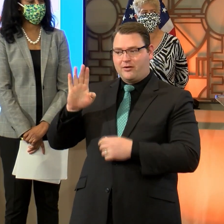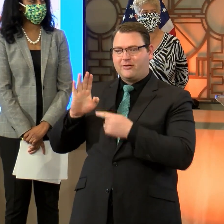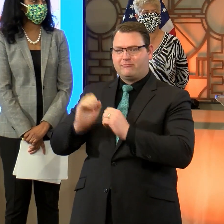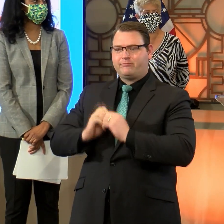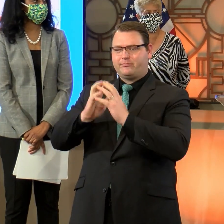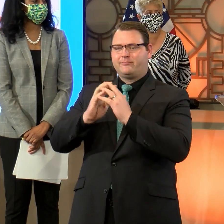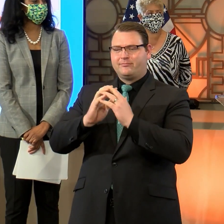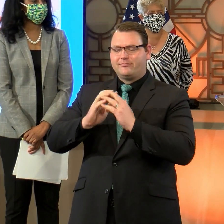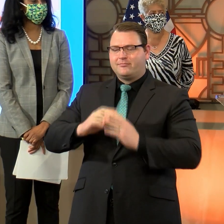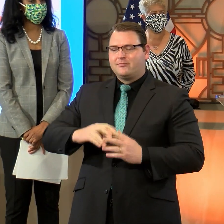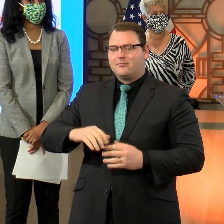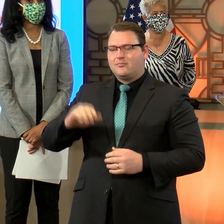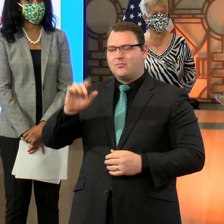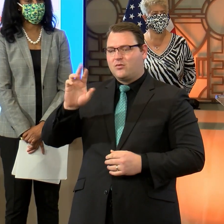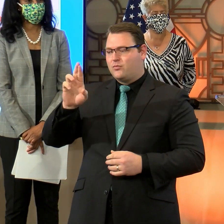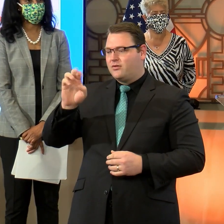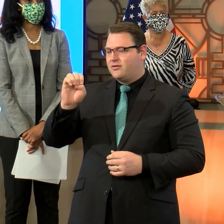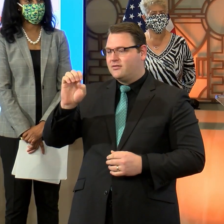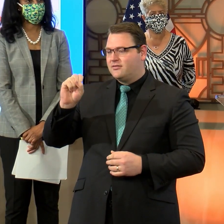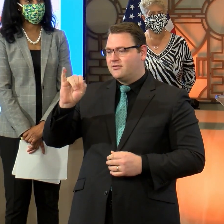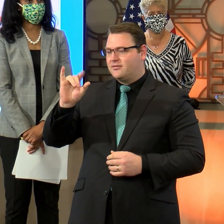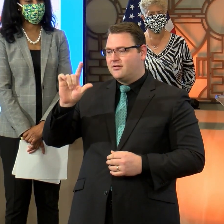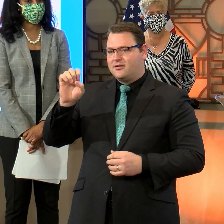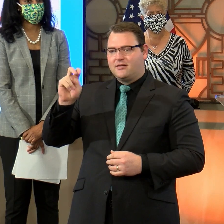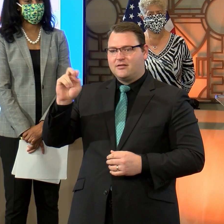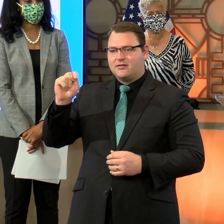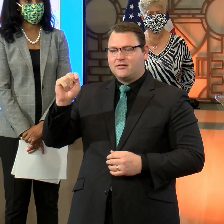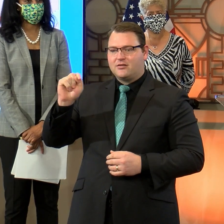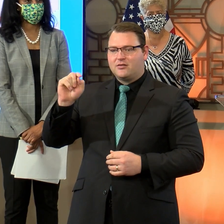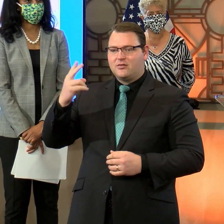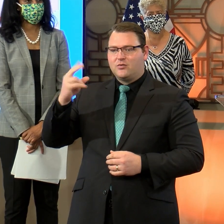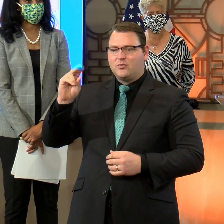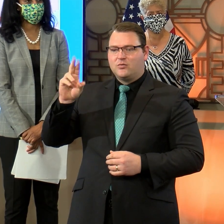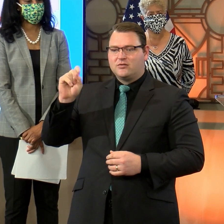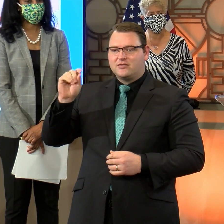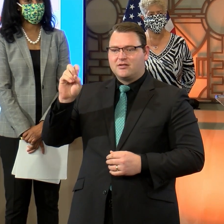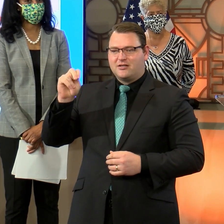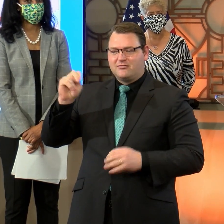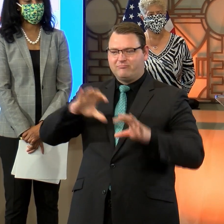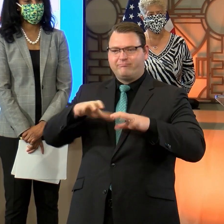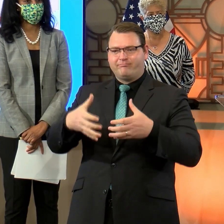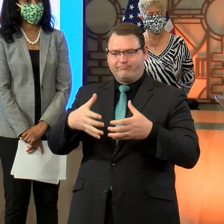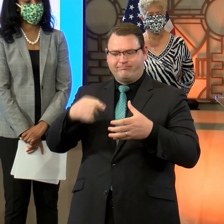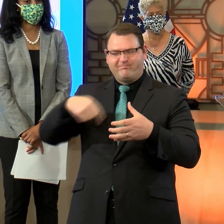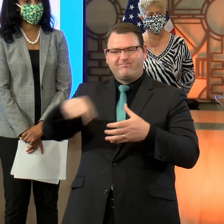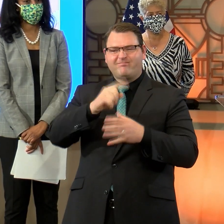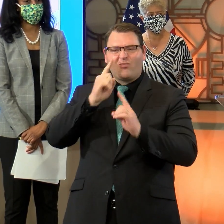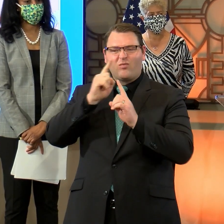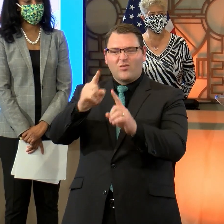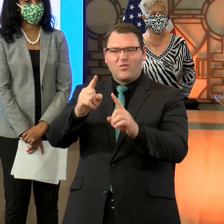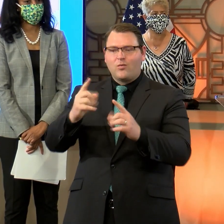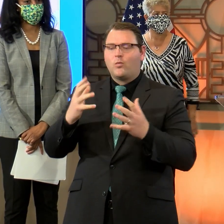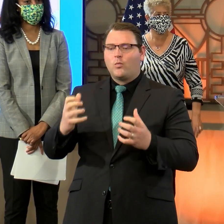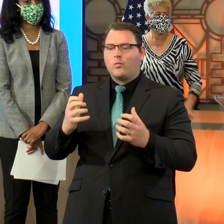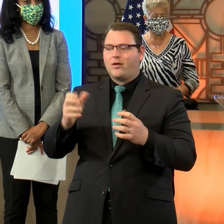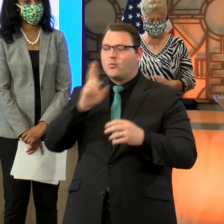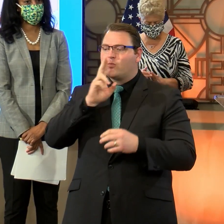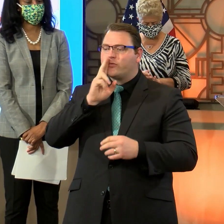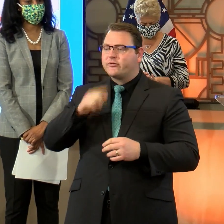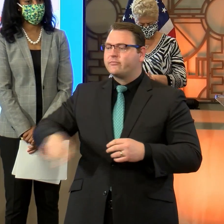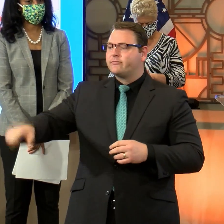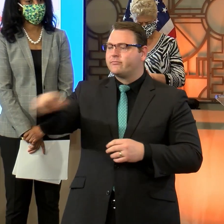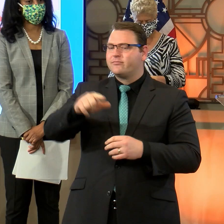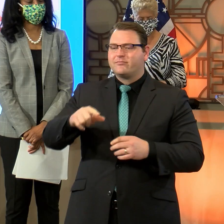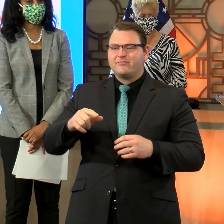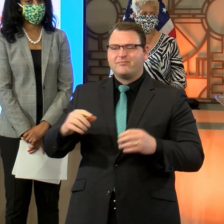city's framework, which includes making Houston a healthier place to live, a more equitable, inclusive,